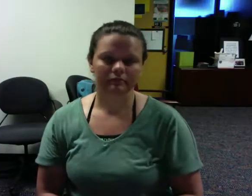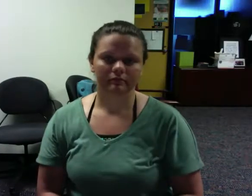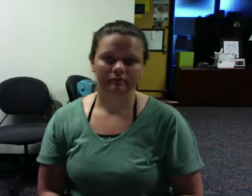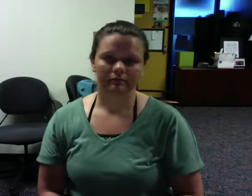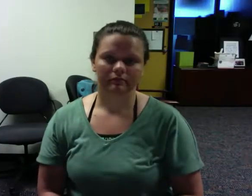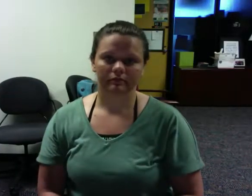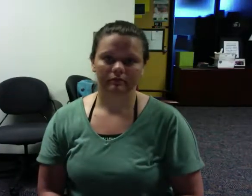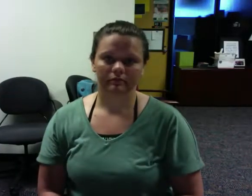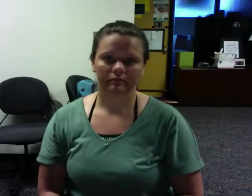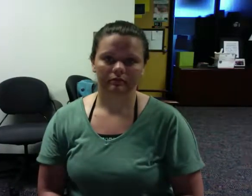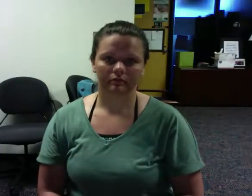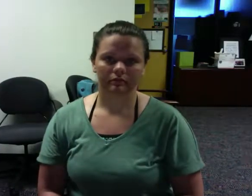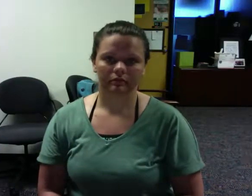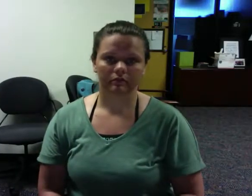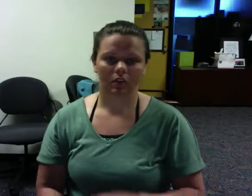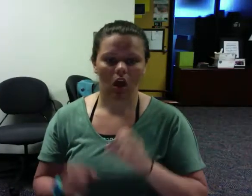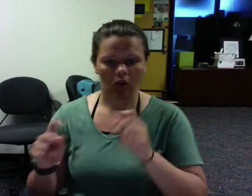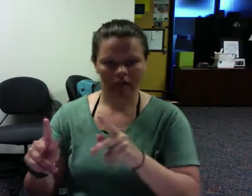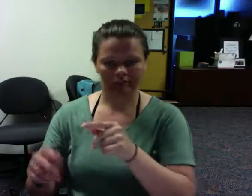All right, I'm going to put that down here for number 3.